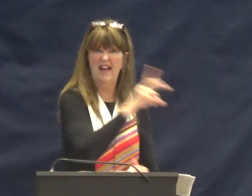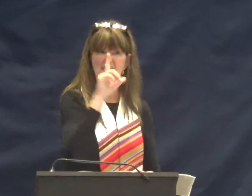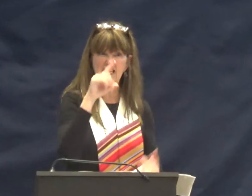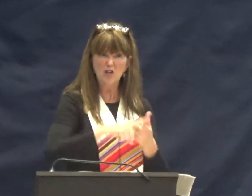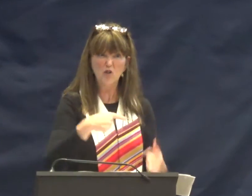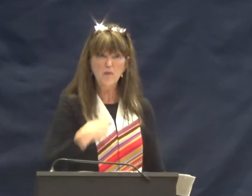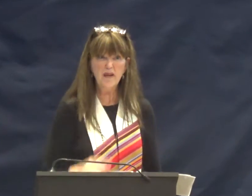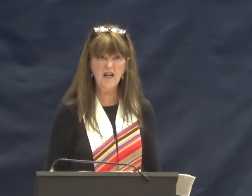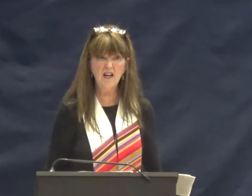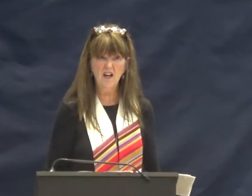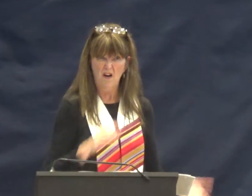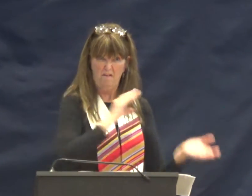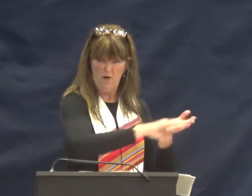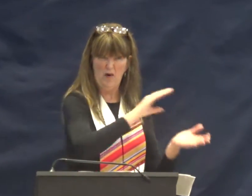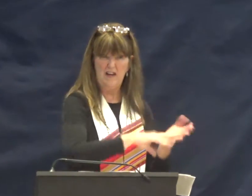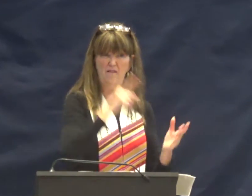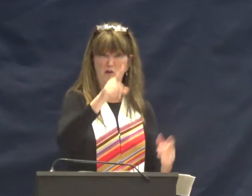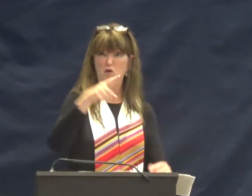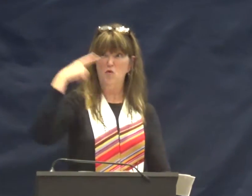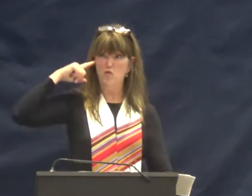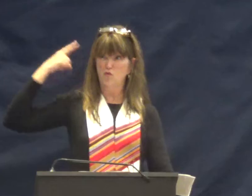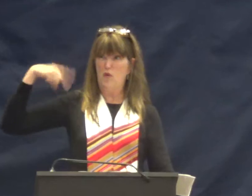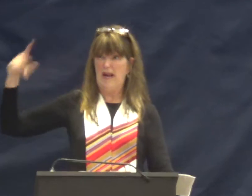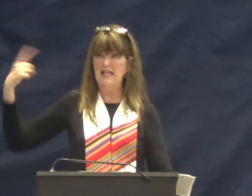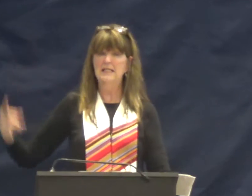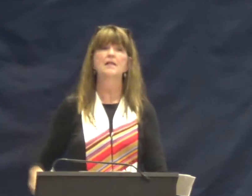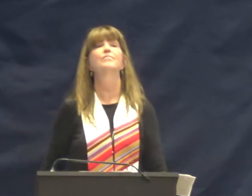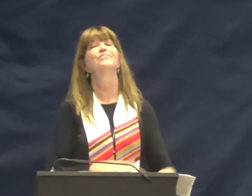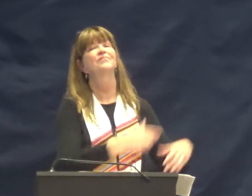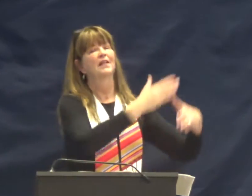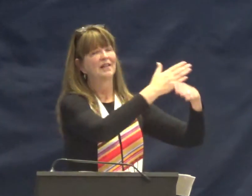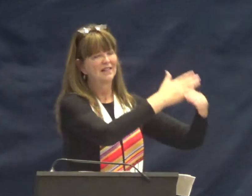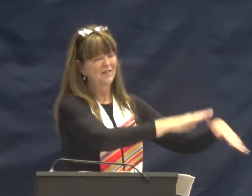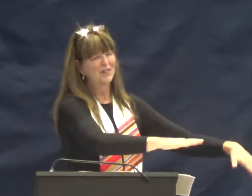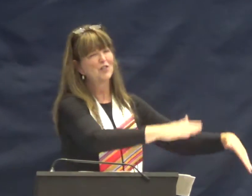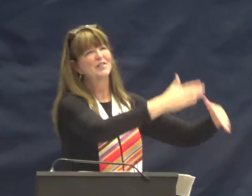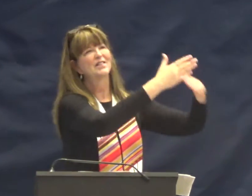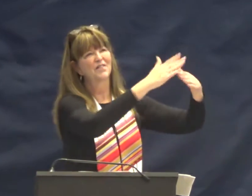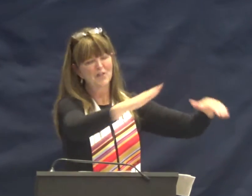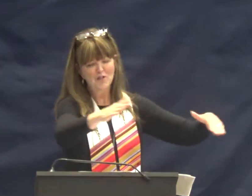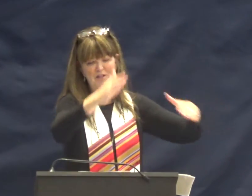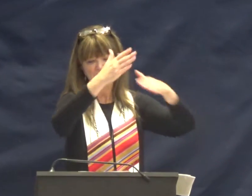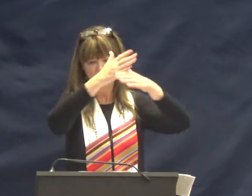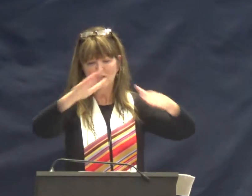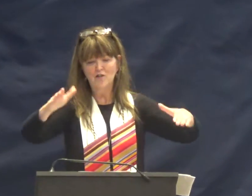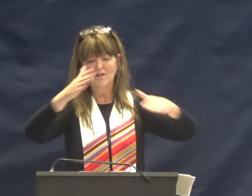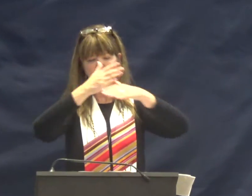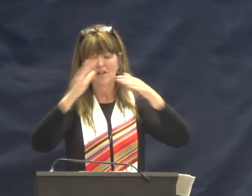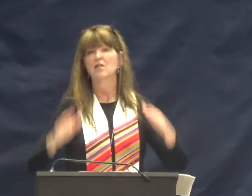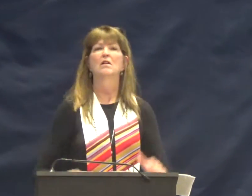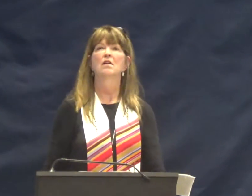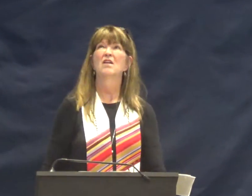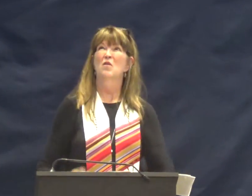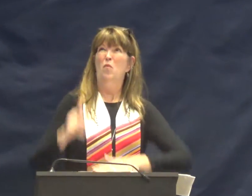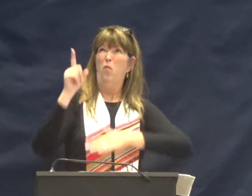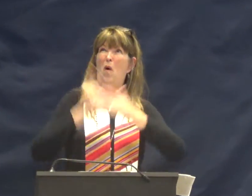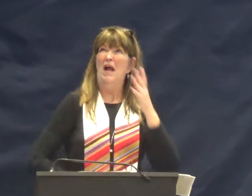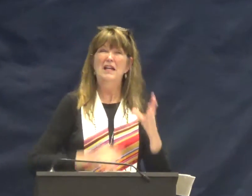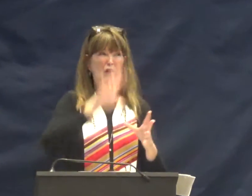forgive, wouldn't accept forgiveness. They would say, how can I forgive this person after what they did to me? You're crazy. Again, there was